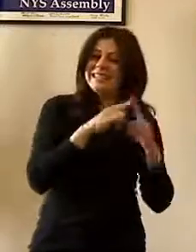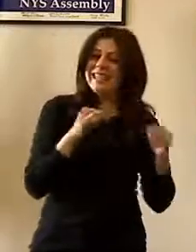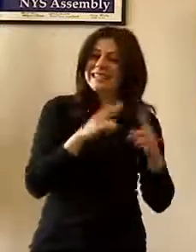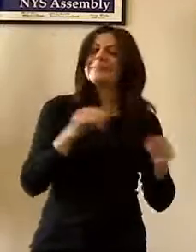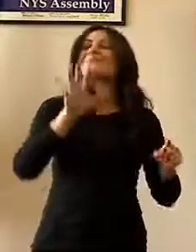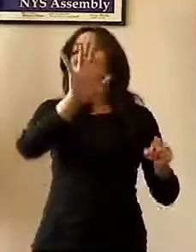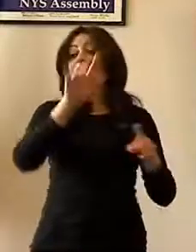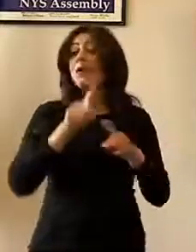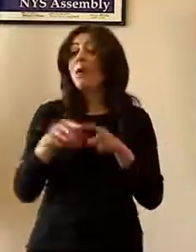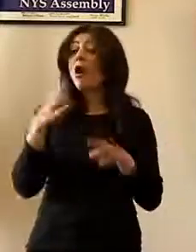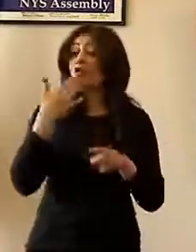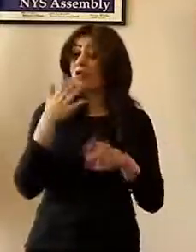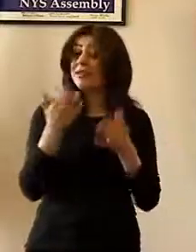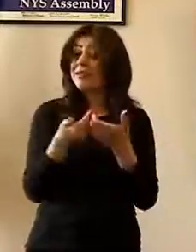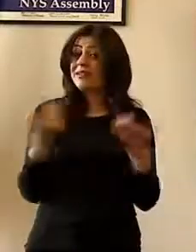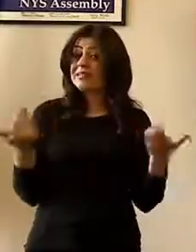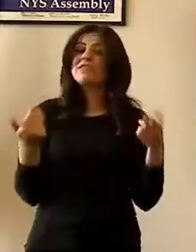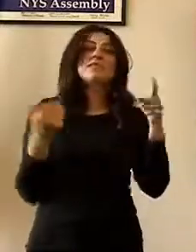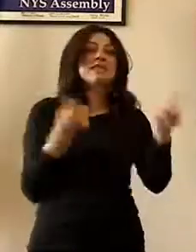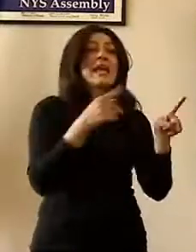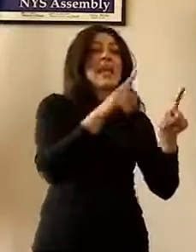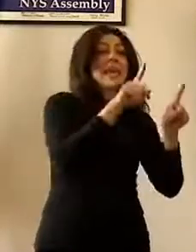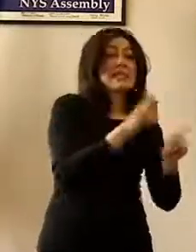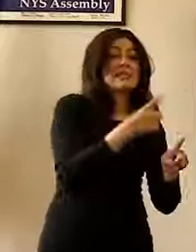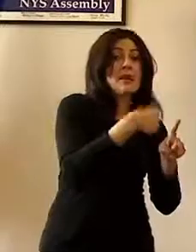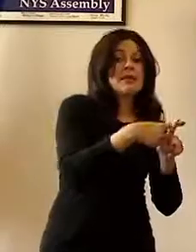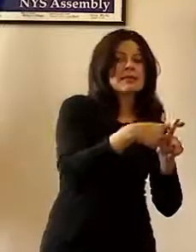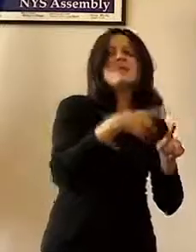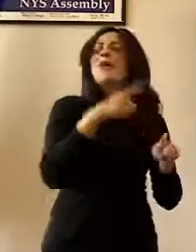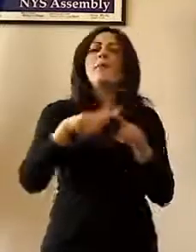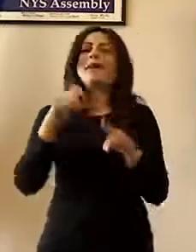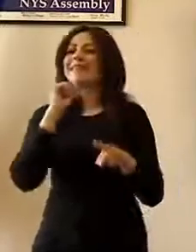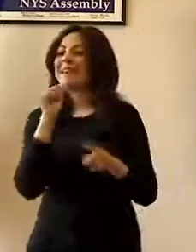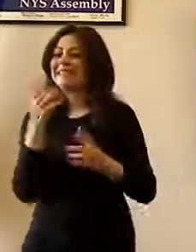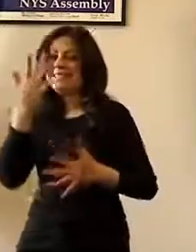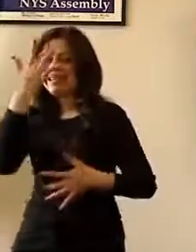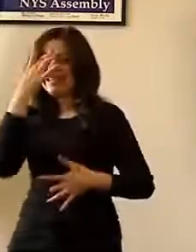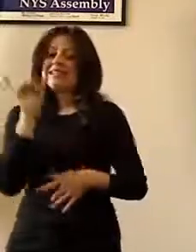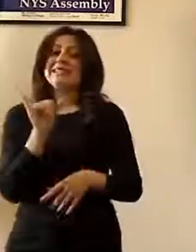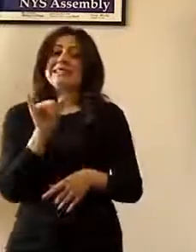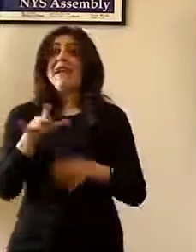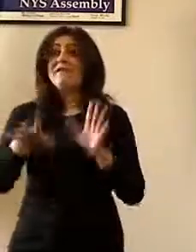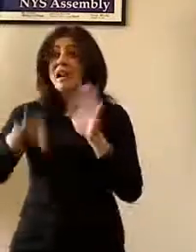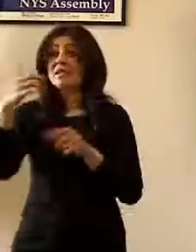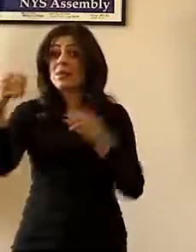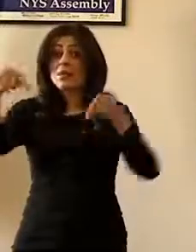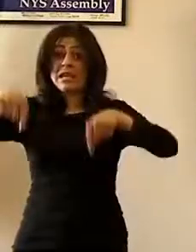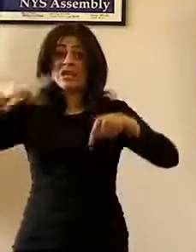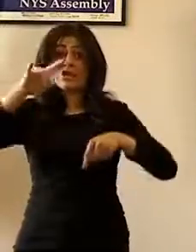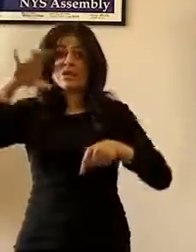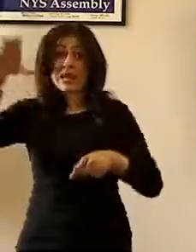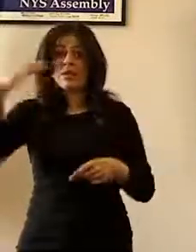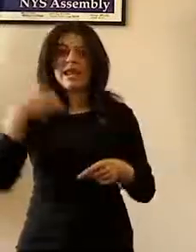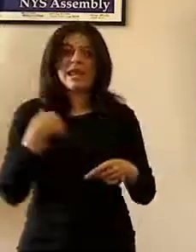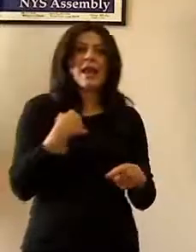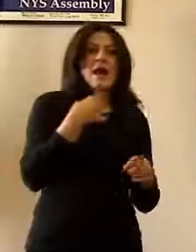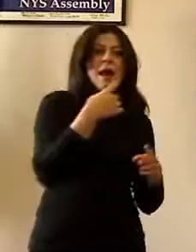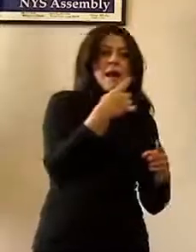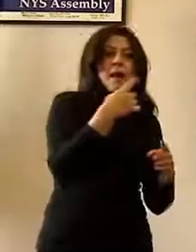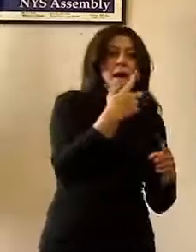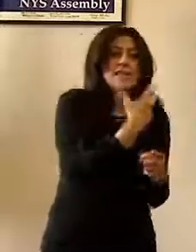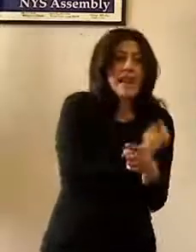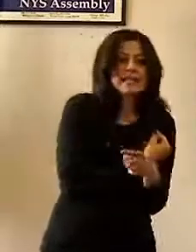But that's a good distinction. They could test positive, but they're likely not sick, and we don't yet have a case of someone who's sick having